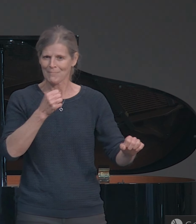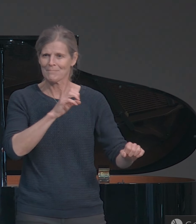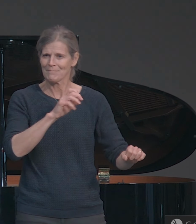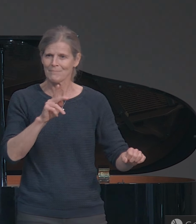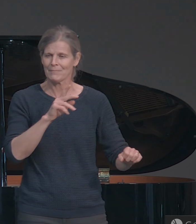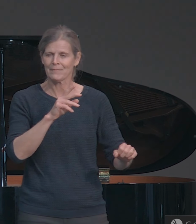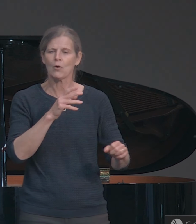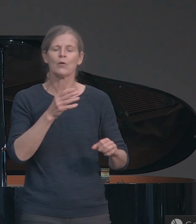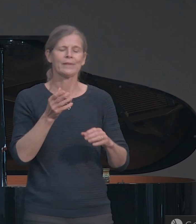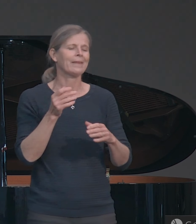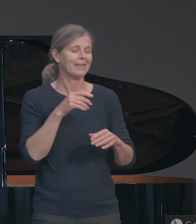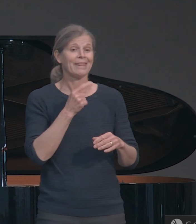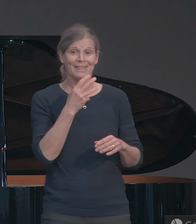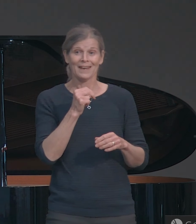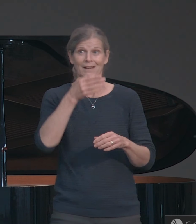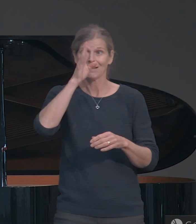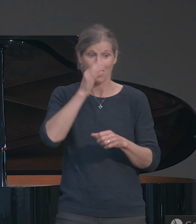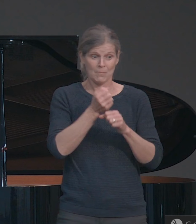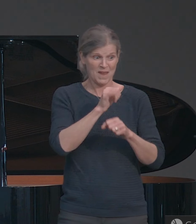its knees.